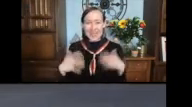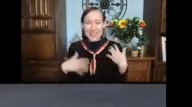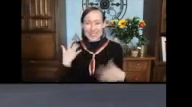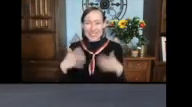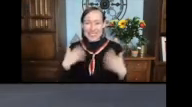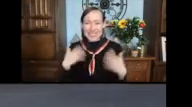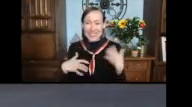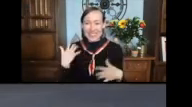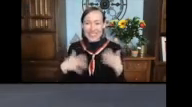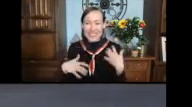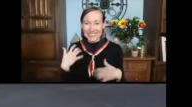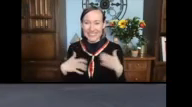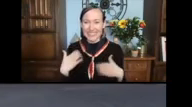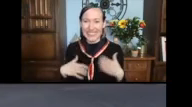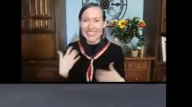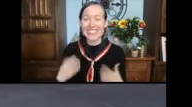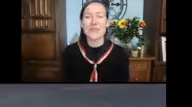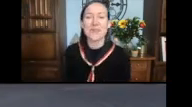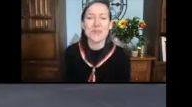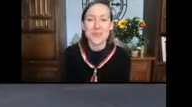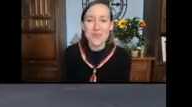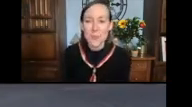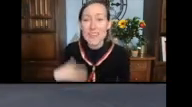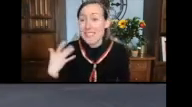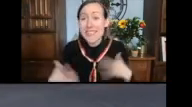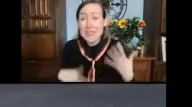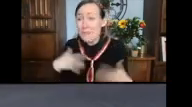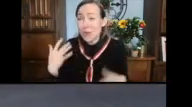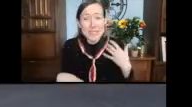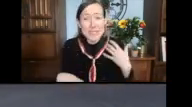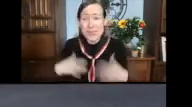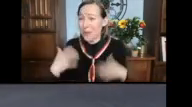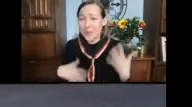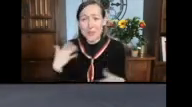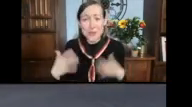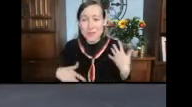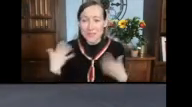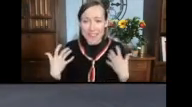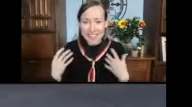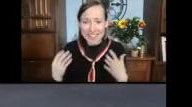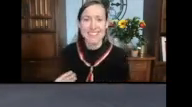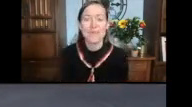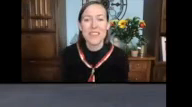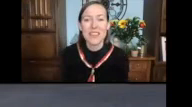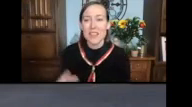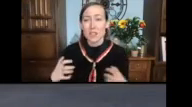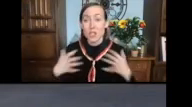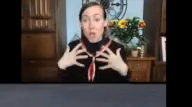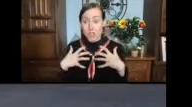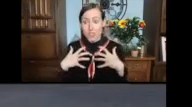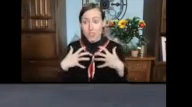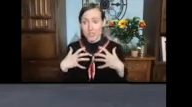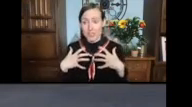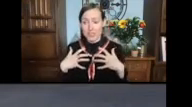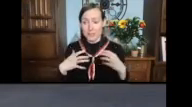I'm so excited. All right. It's like the emotions are going through you so fast.